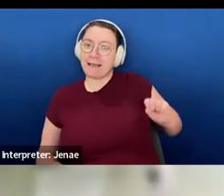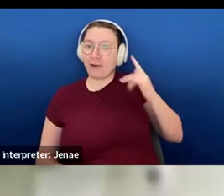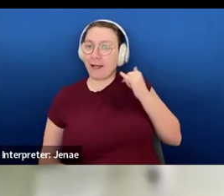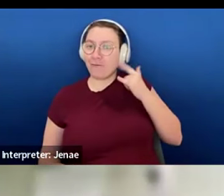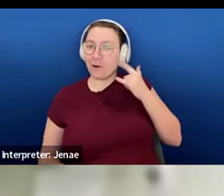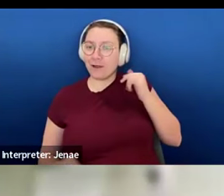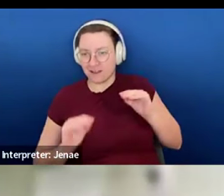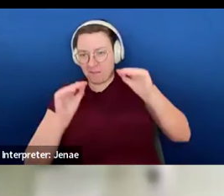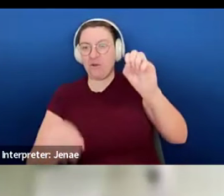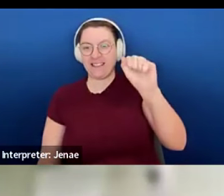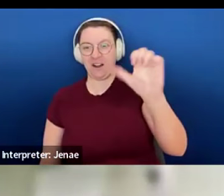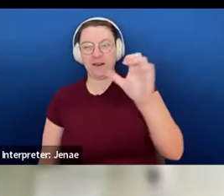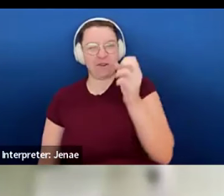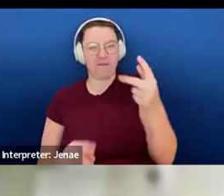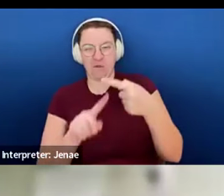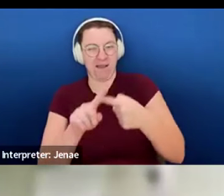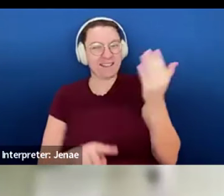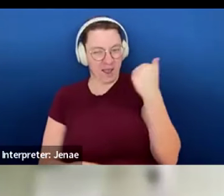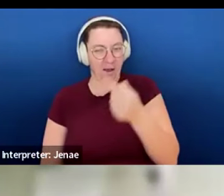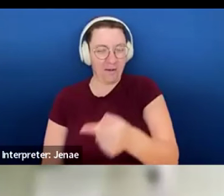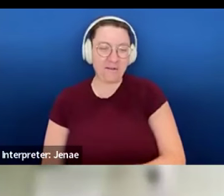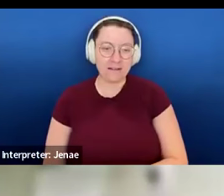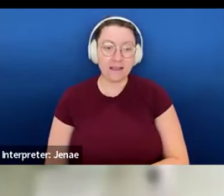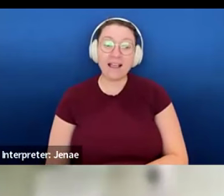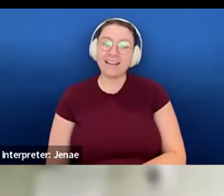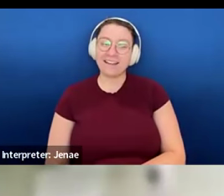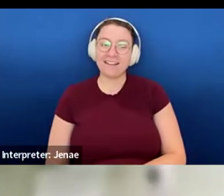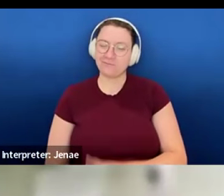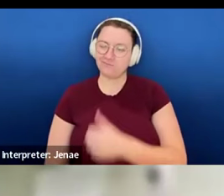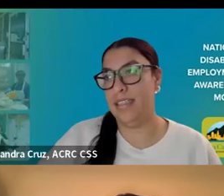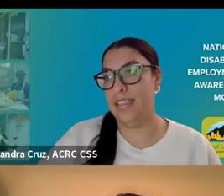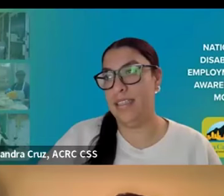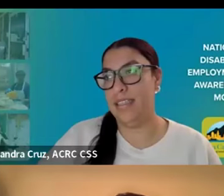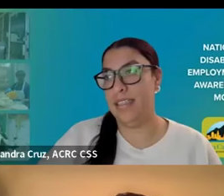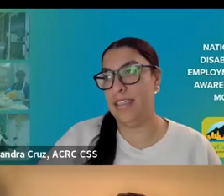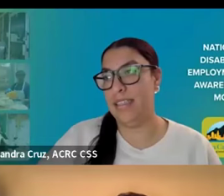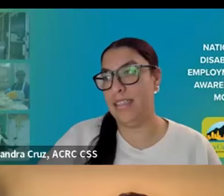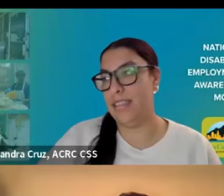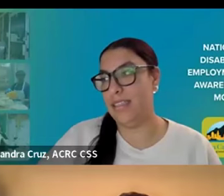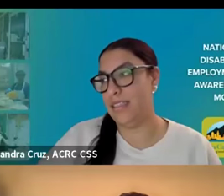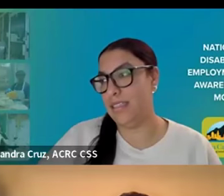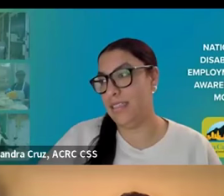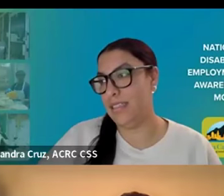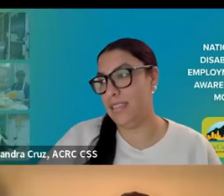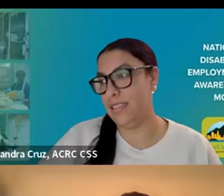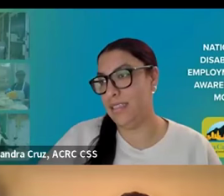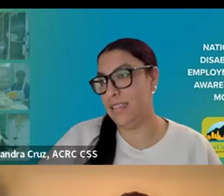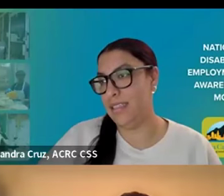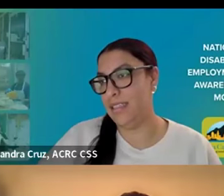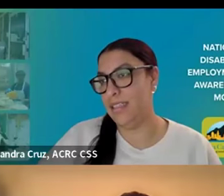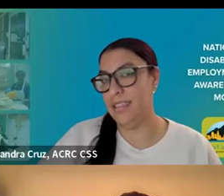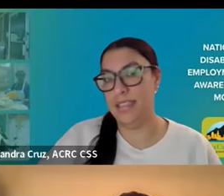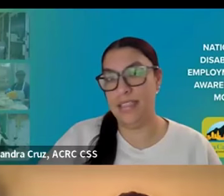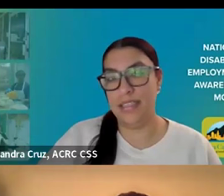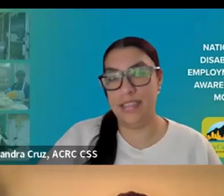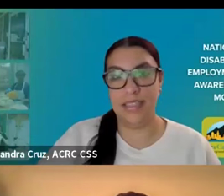ago. Awesome. And then Scott, do we, Yeah, we have Alina? Alina Cageley